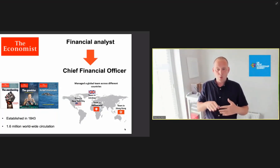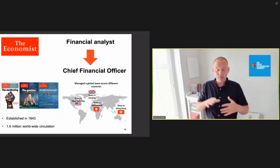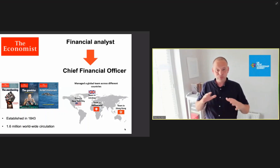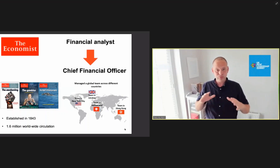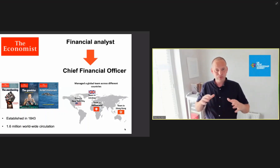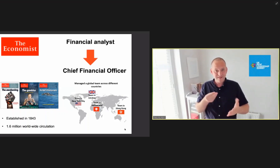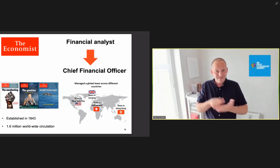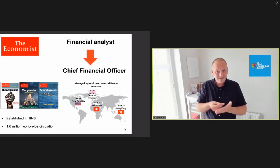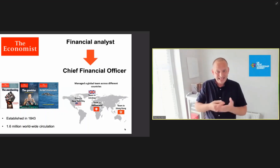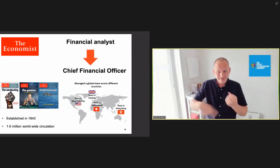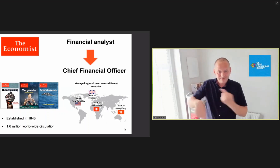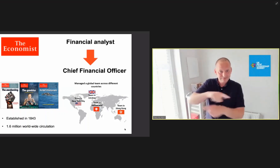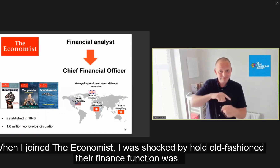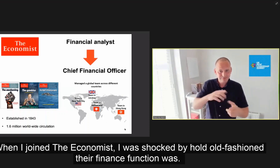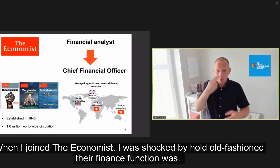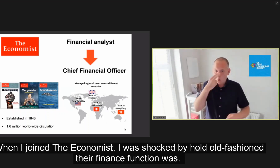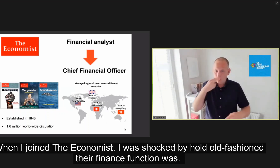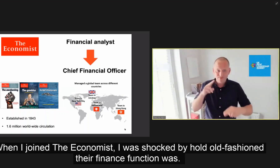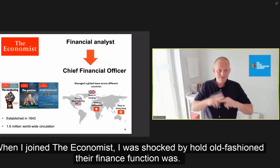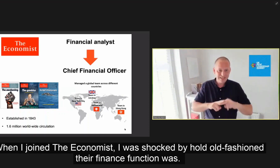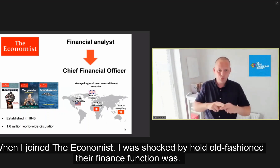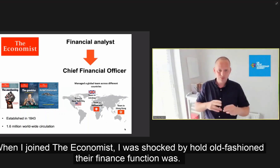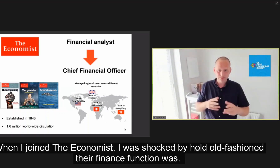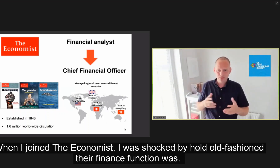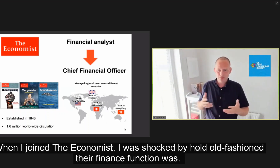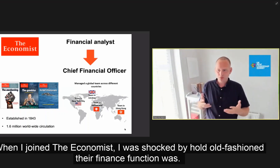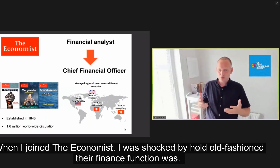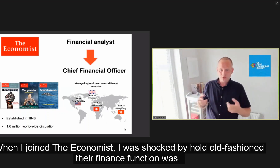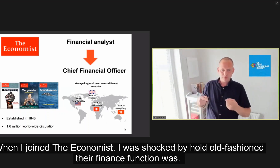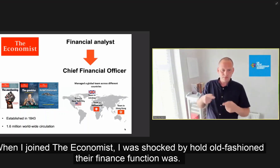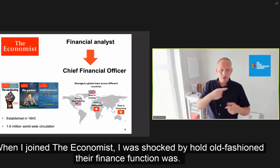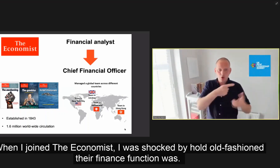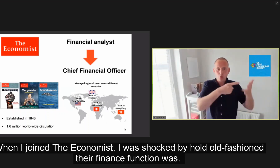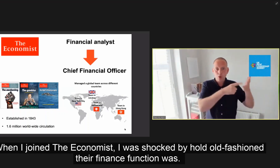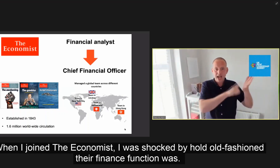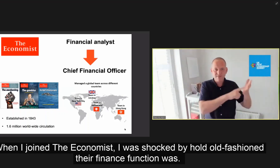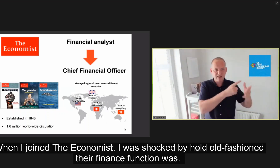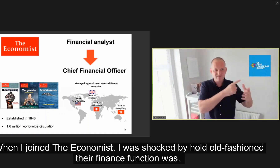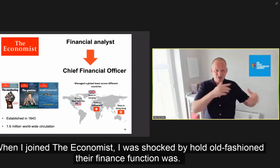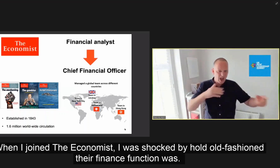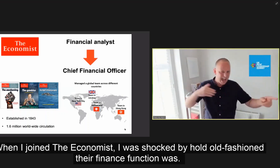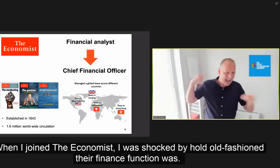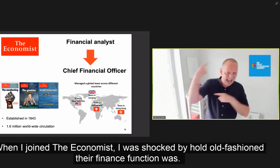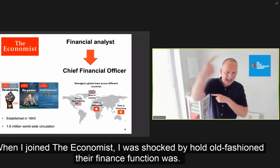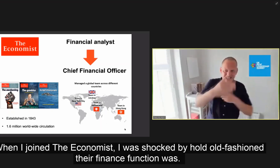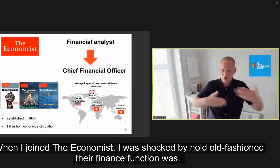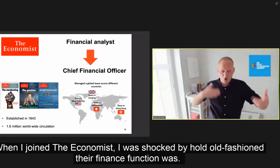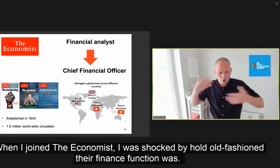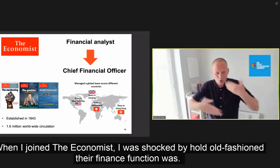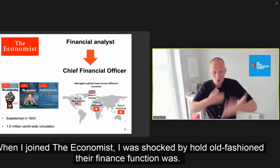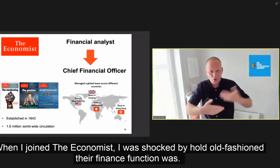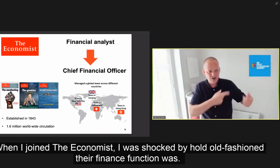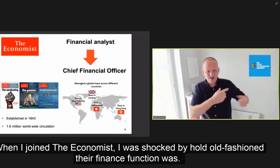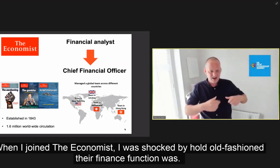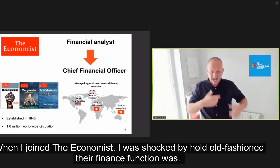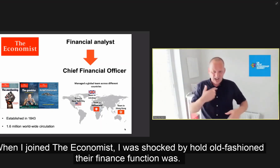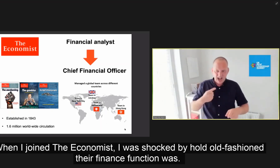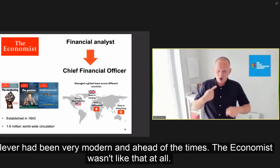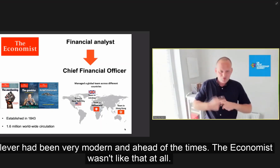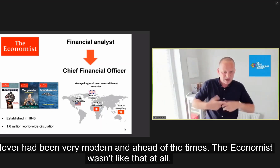When I joined The Economist, I was shocked by how old-fashioned their finance function was. Unilever had been very